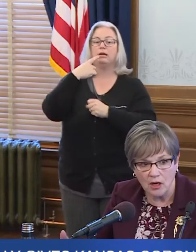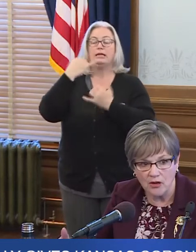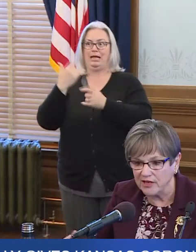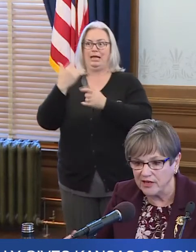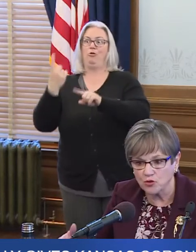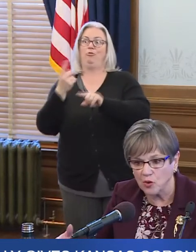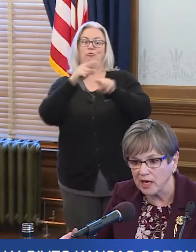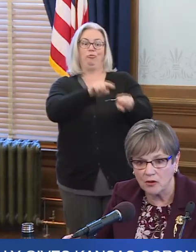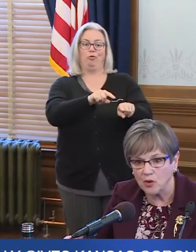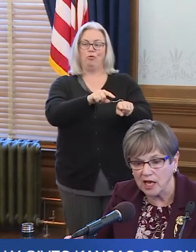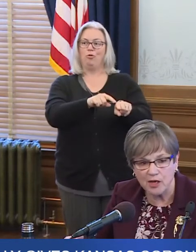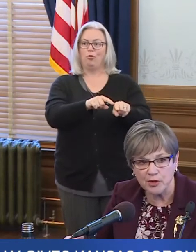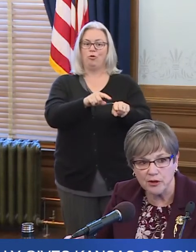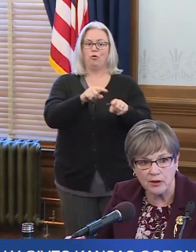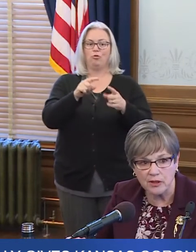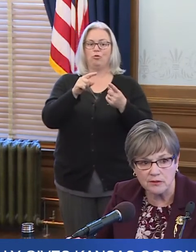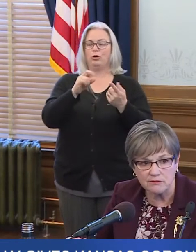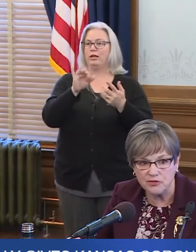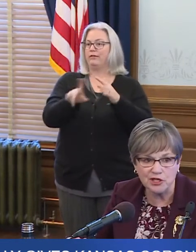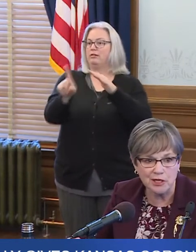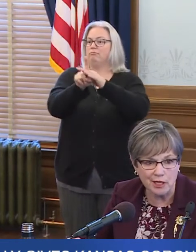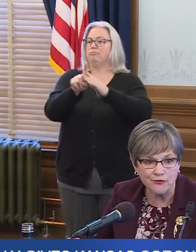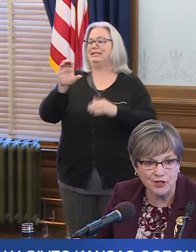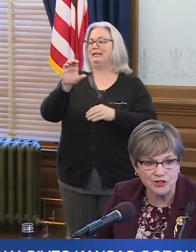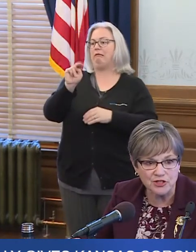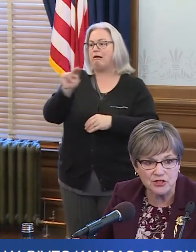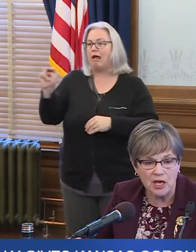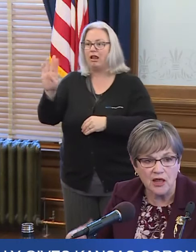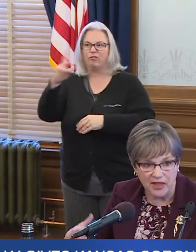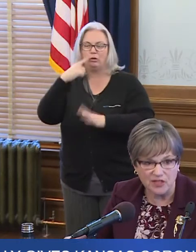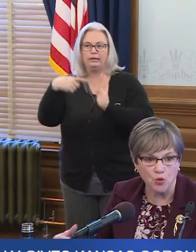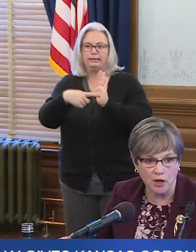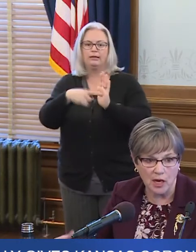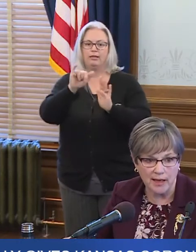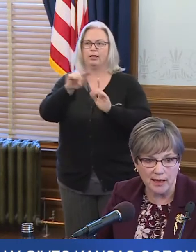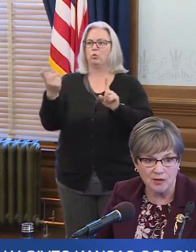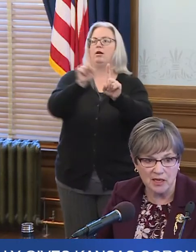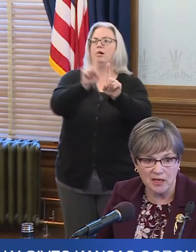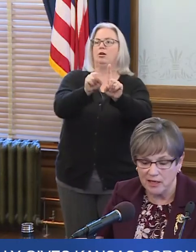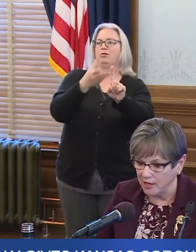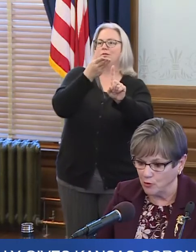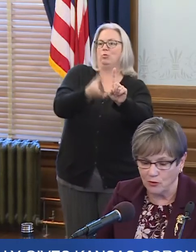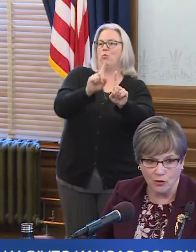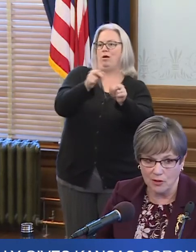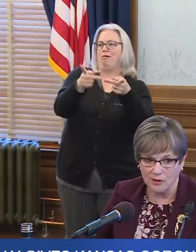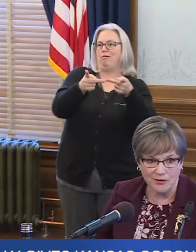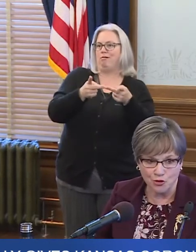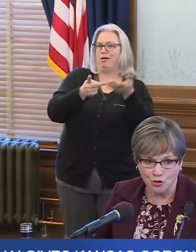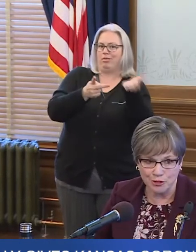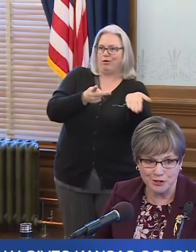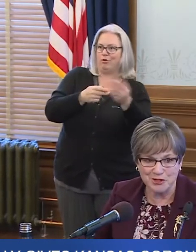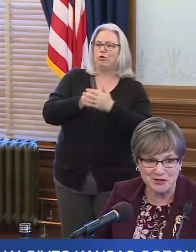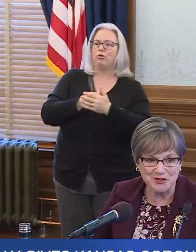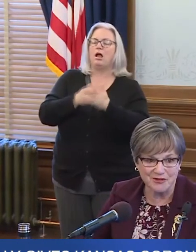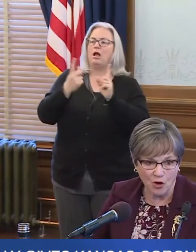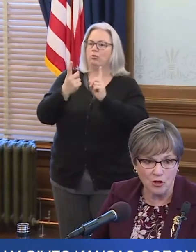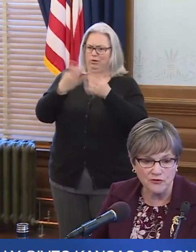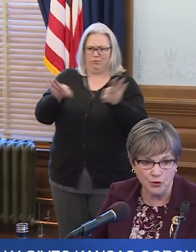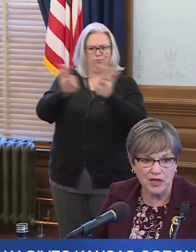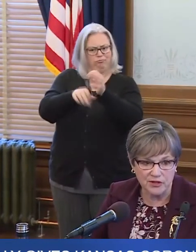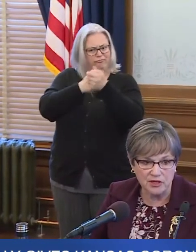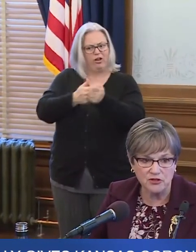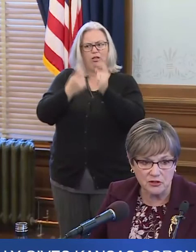now, that is when I appear on CNN, for instance, that's where I am, and we're socially distanced and